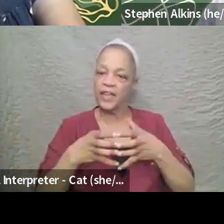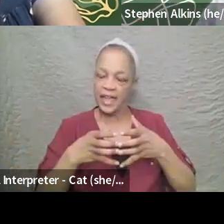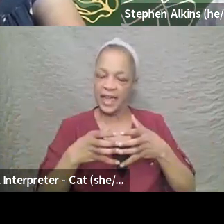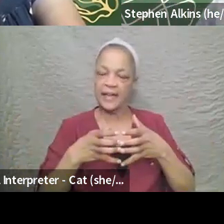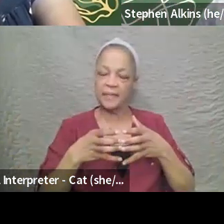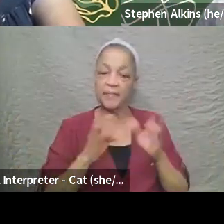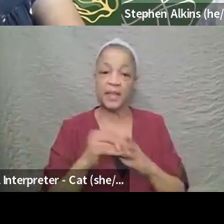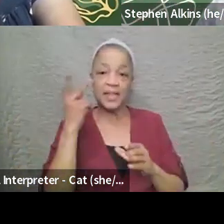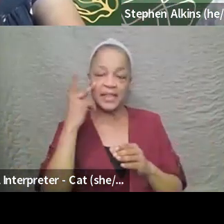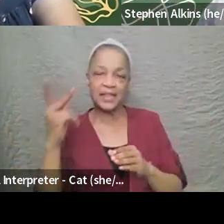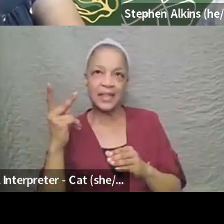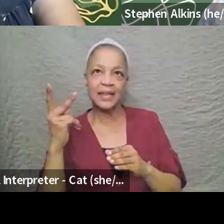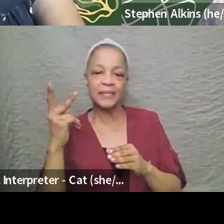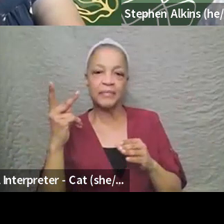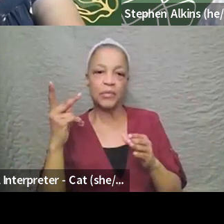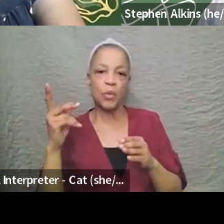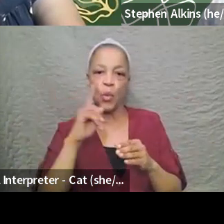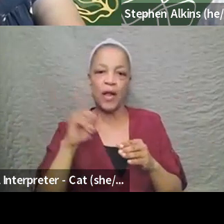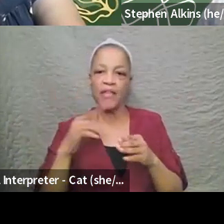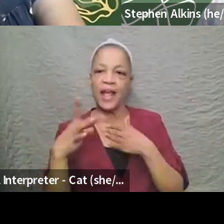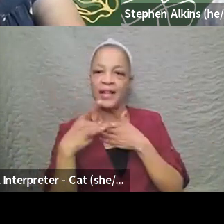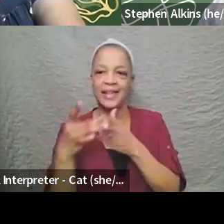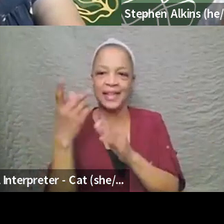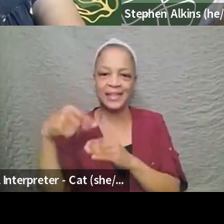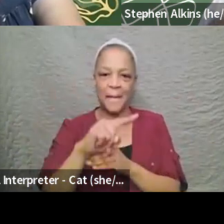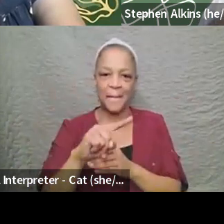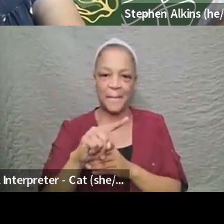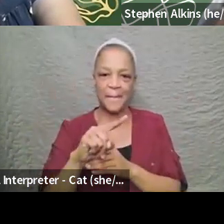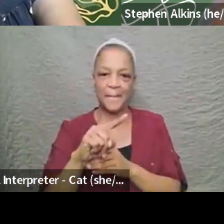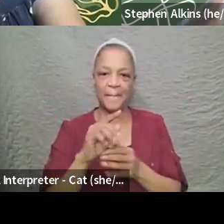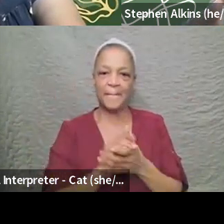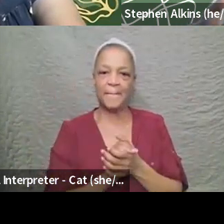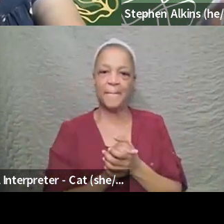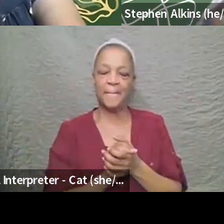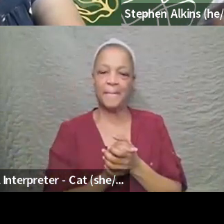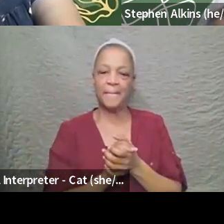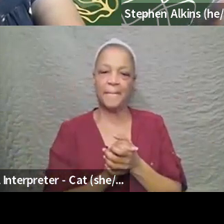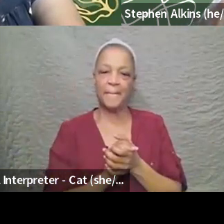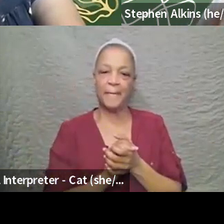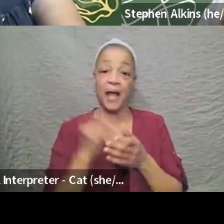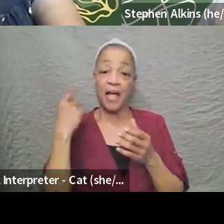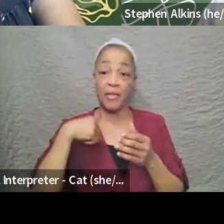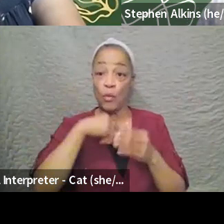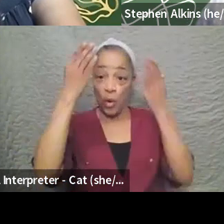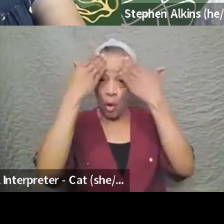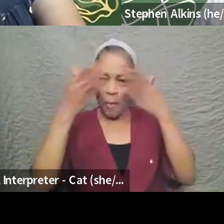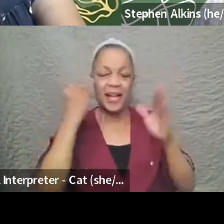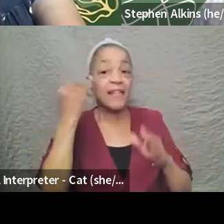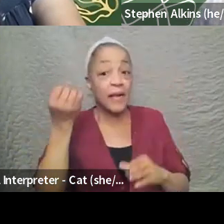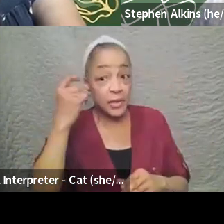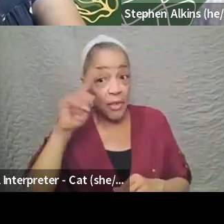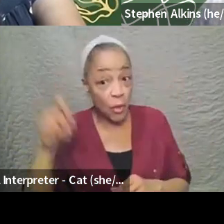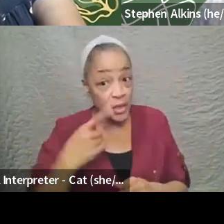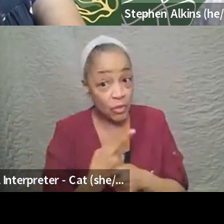and seeing where that takes them. So I think we're open to that, if I'm understanding again the